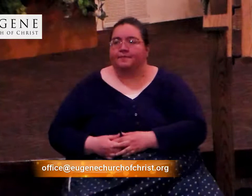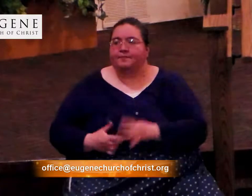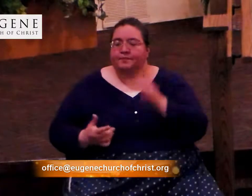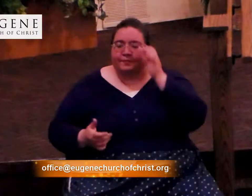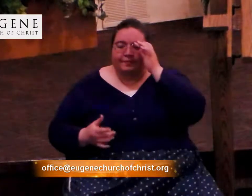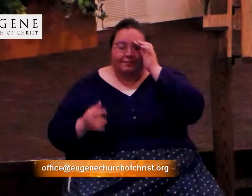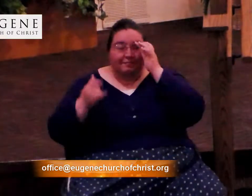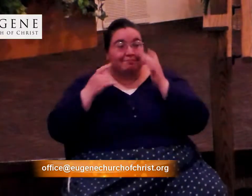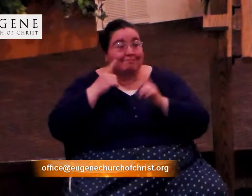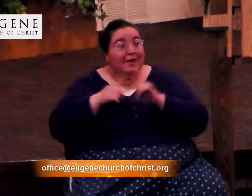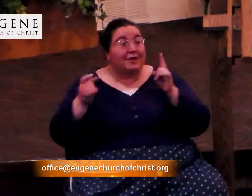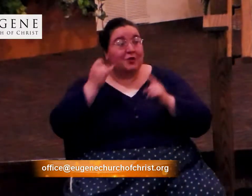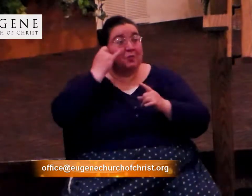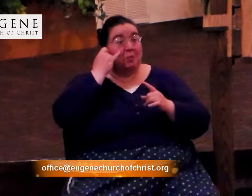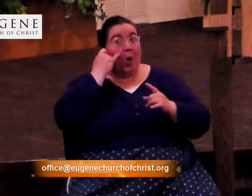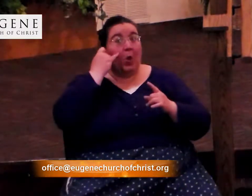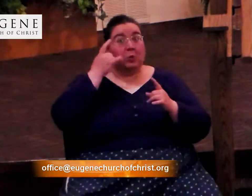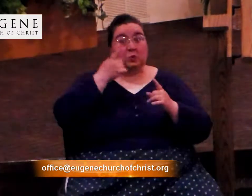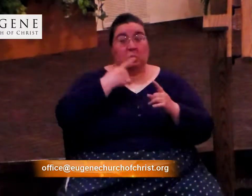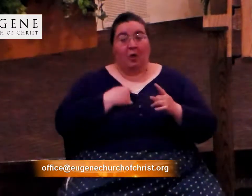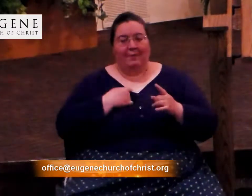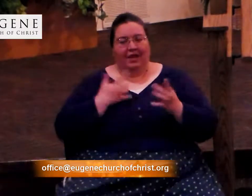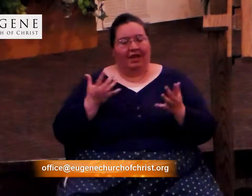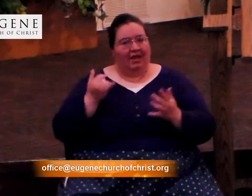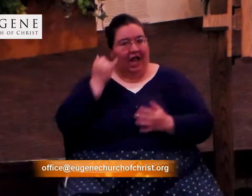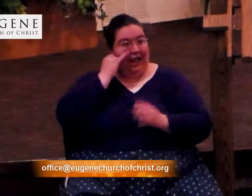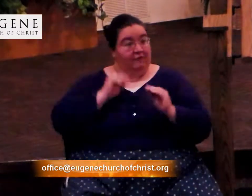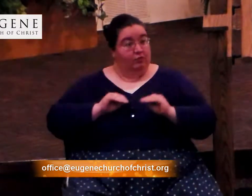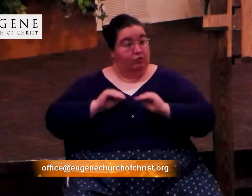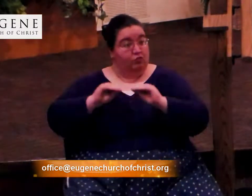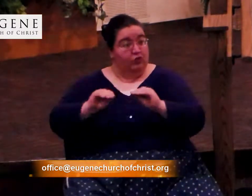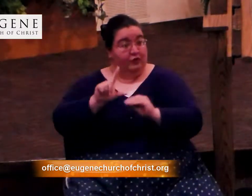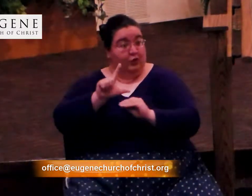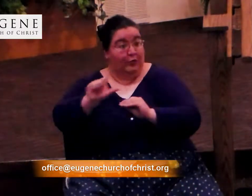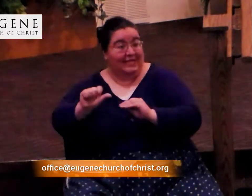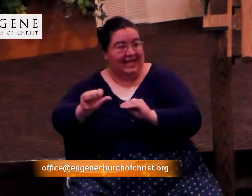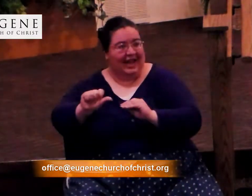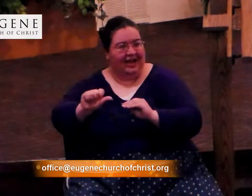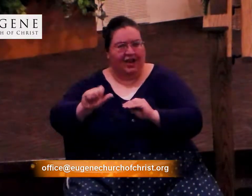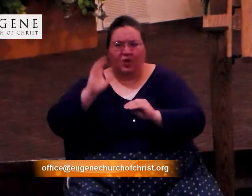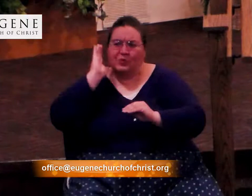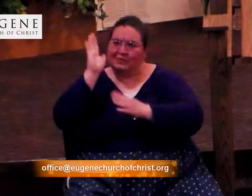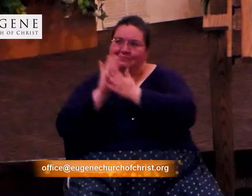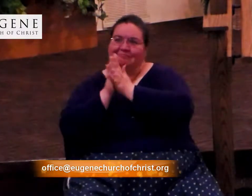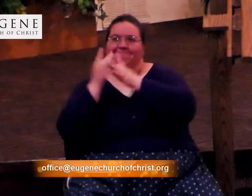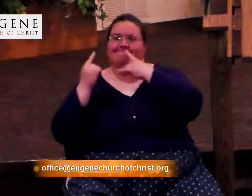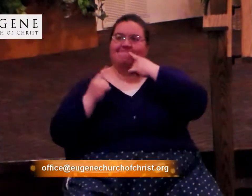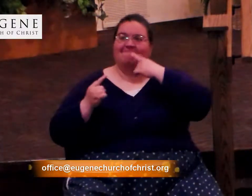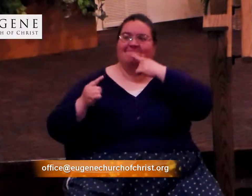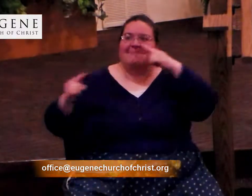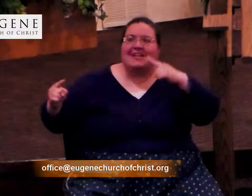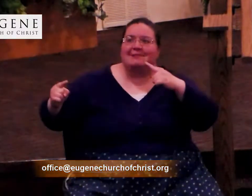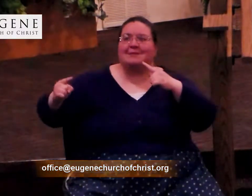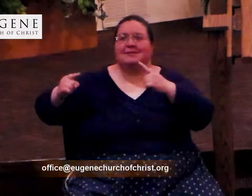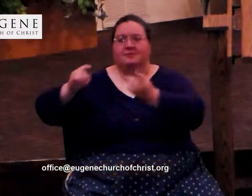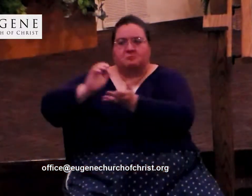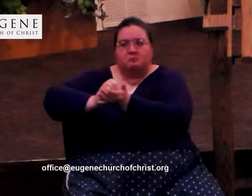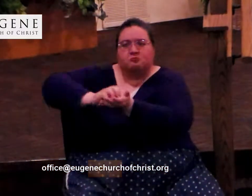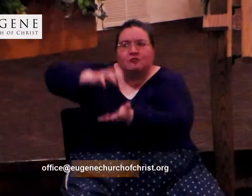and all these great blessings of life, you might just start to get at me a little bit. And I might think, well, maybe Louisiana's not so